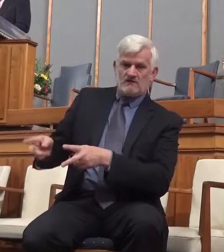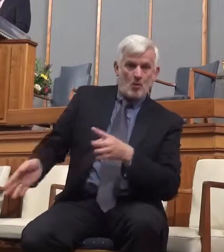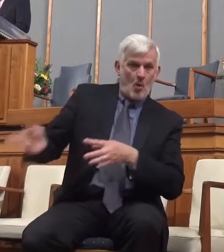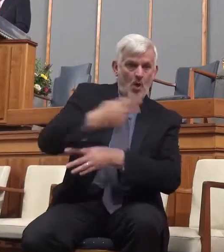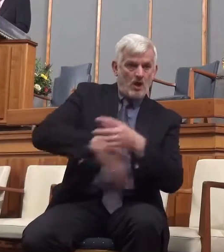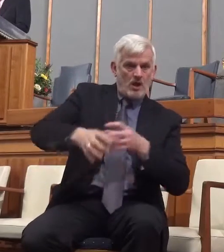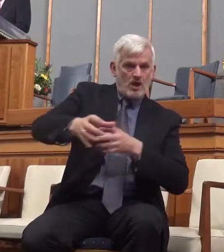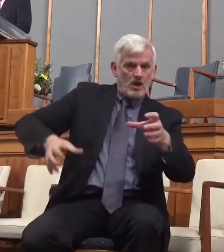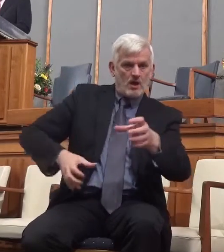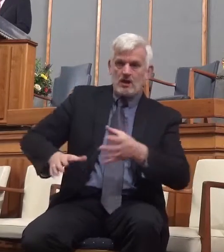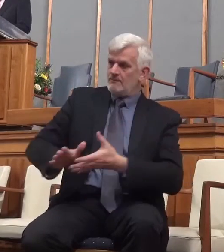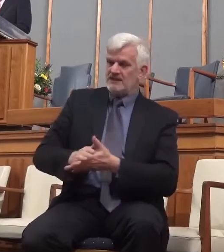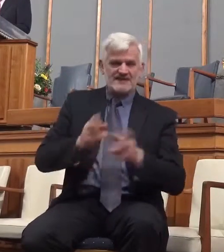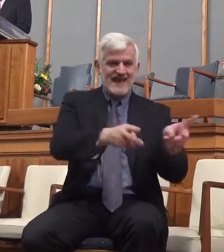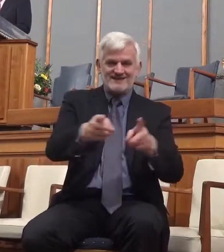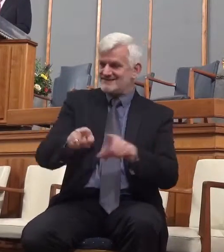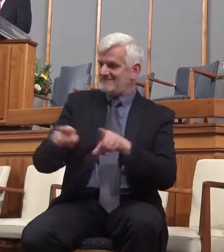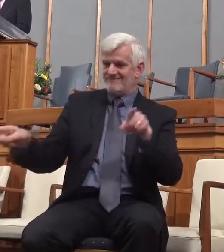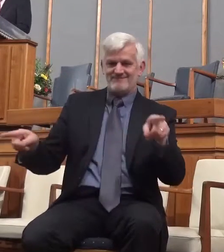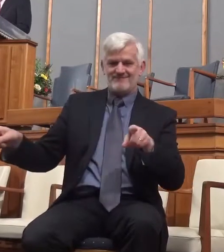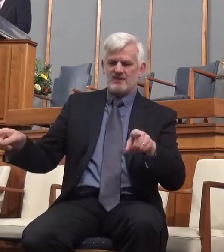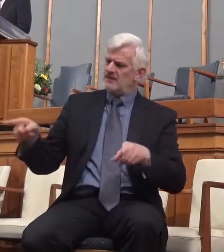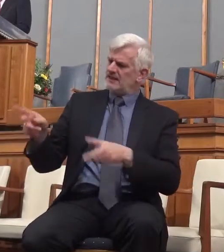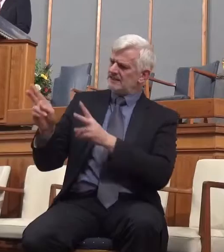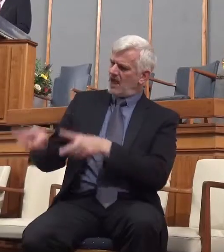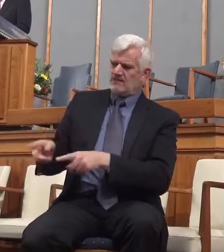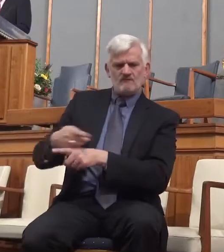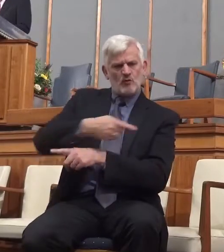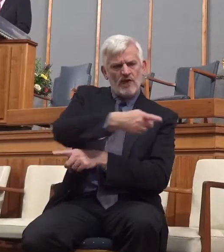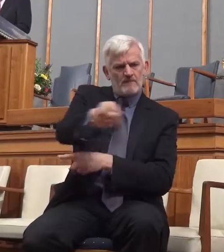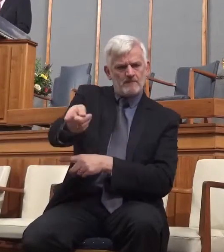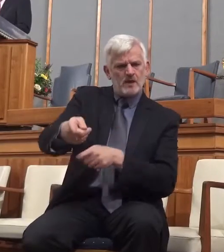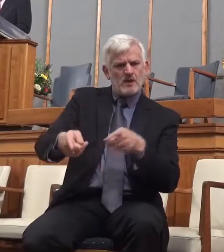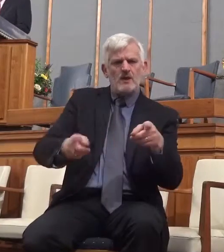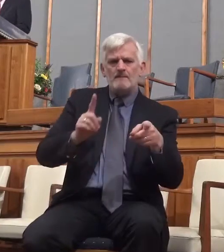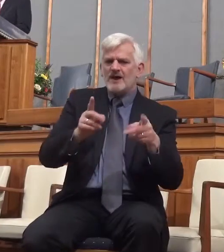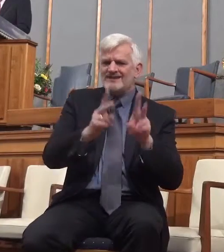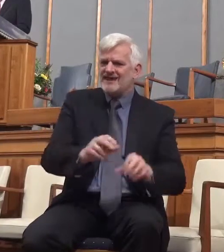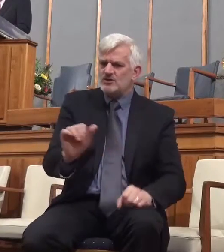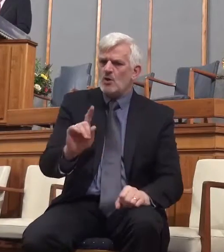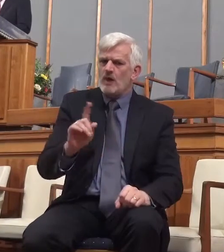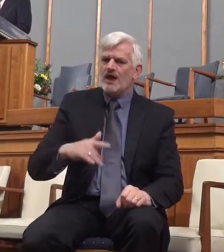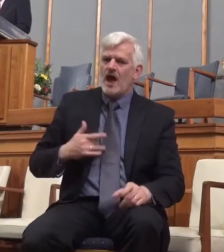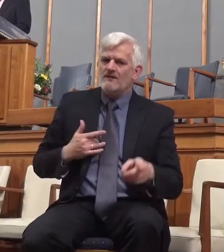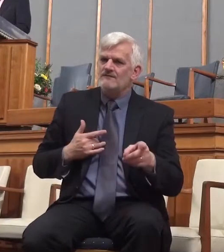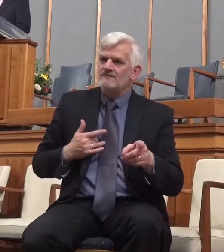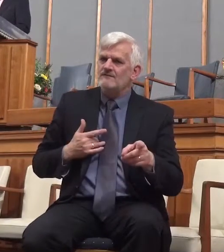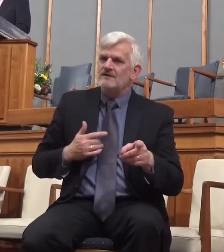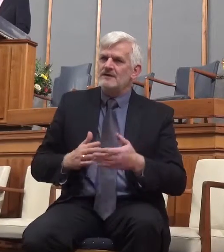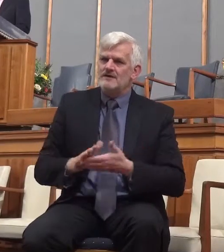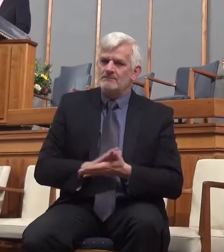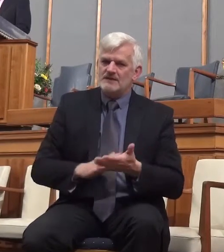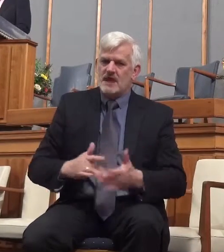dead, and that he died for all, that they which live should not henceforth live unto